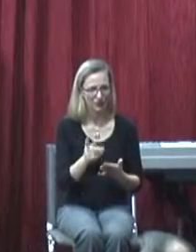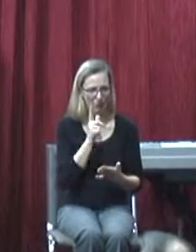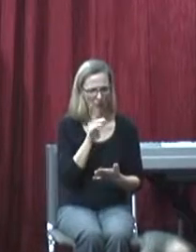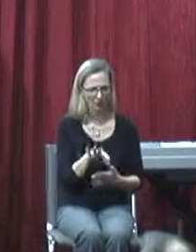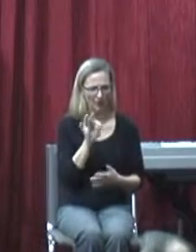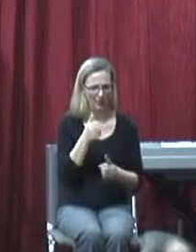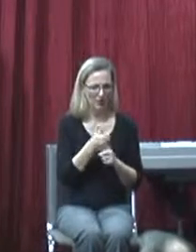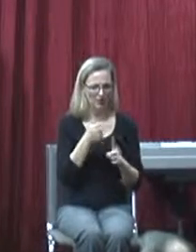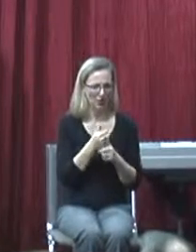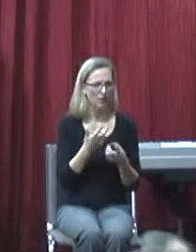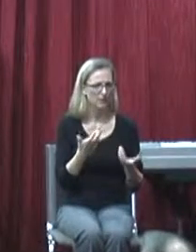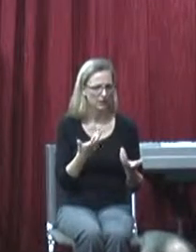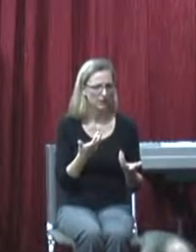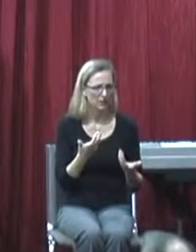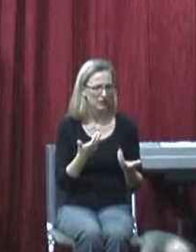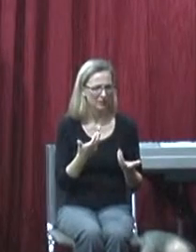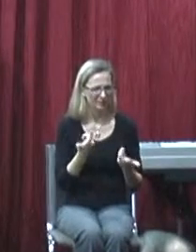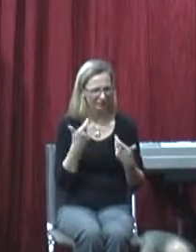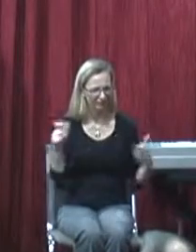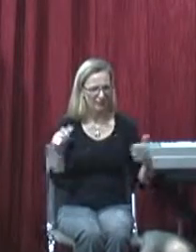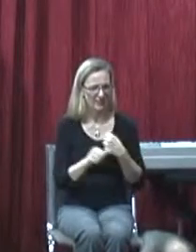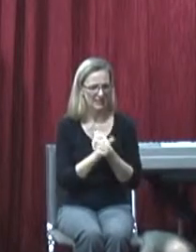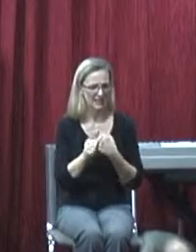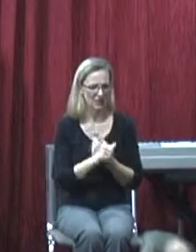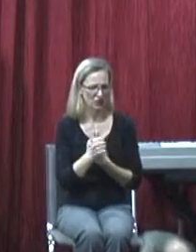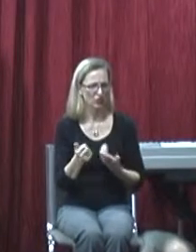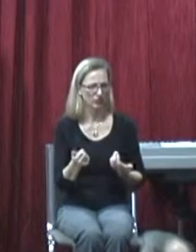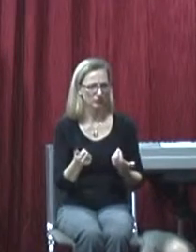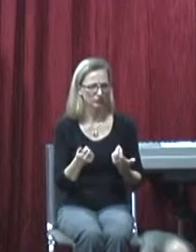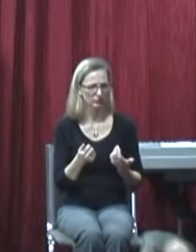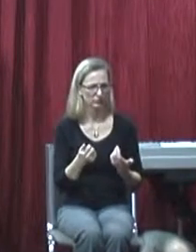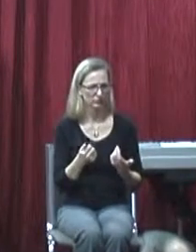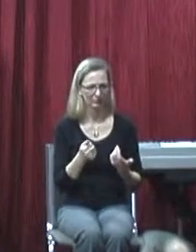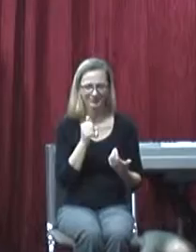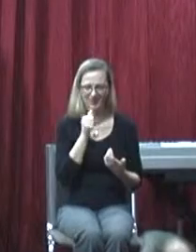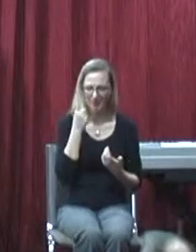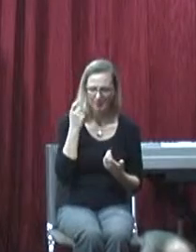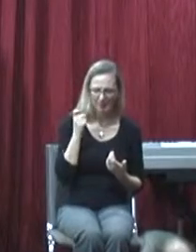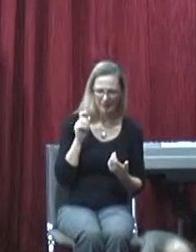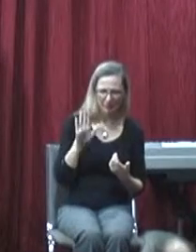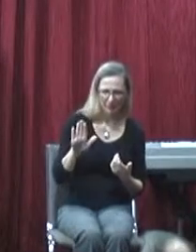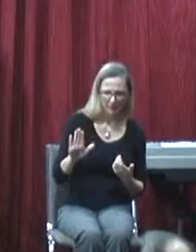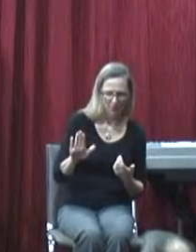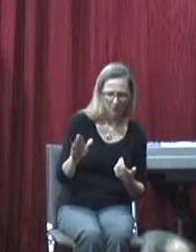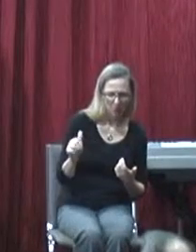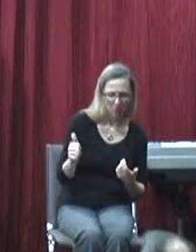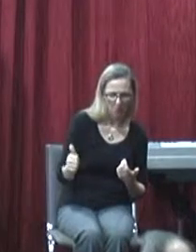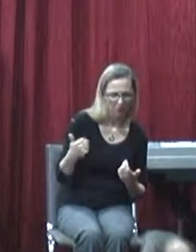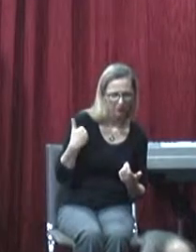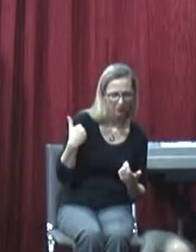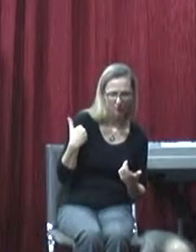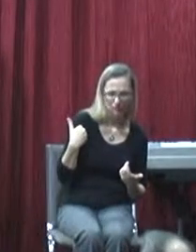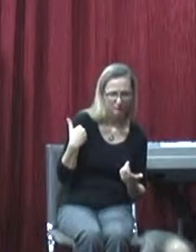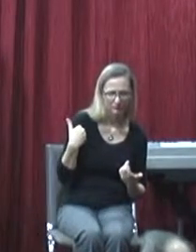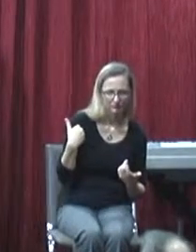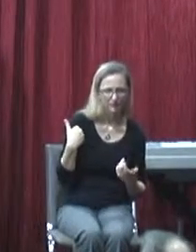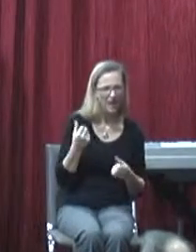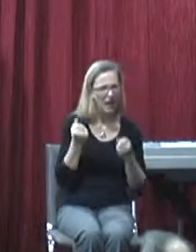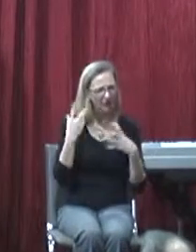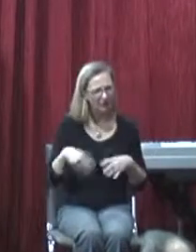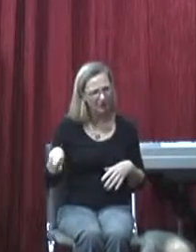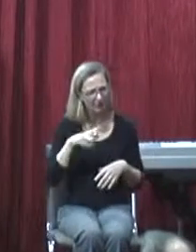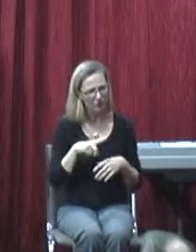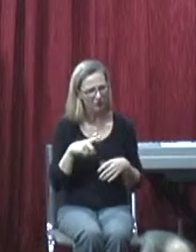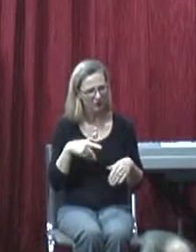find themselves in dire straits, in great danger, due to no fault of their own. How many of you have experienced situations where you face